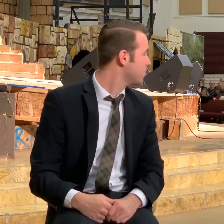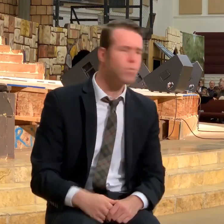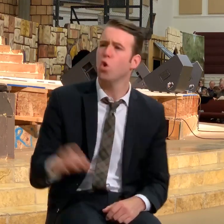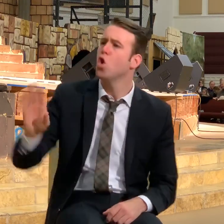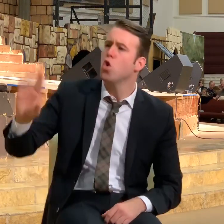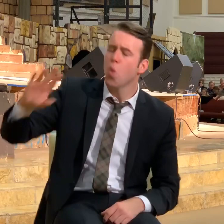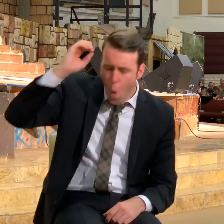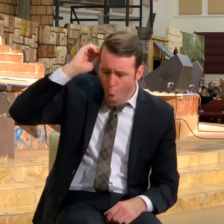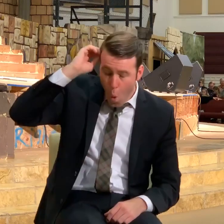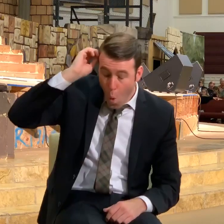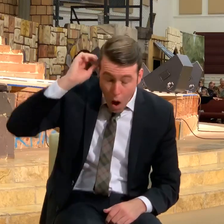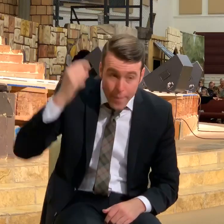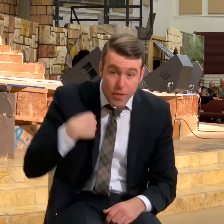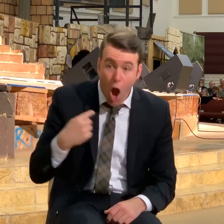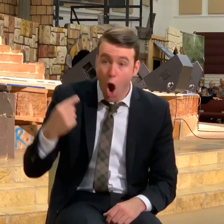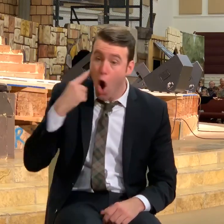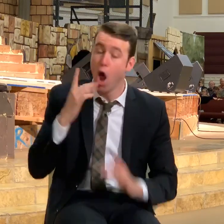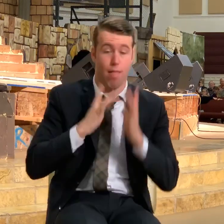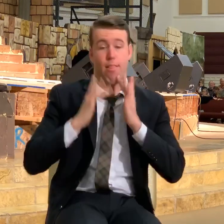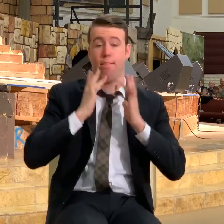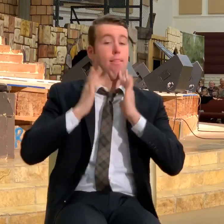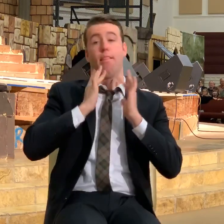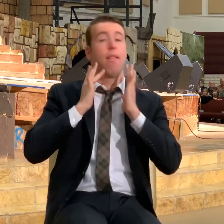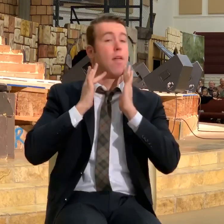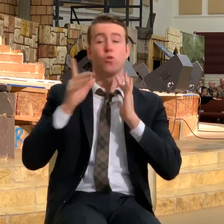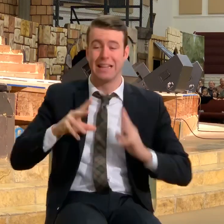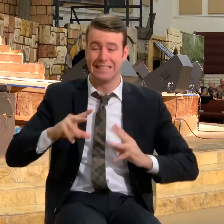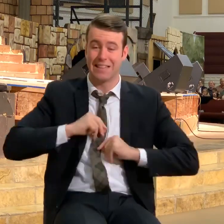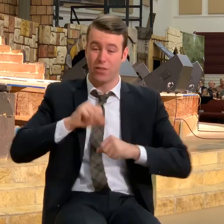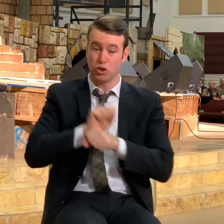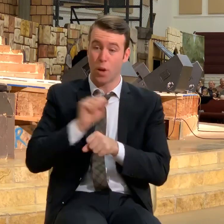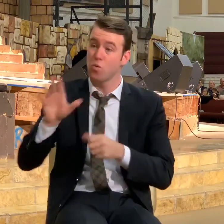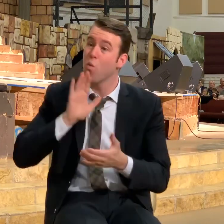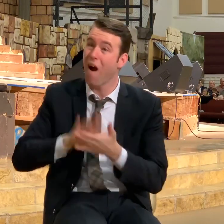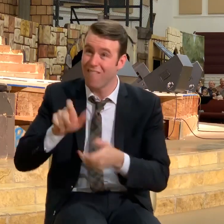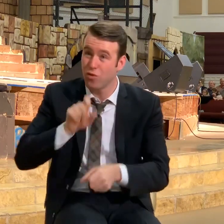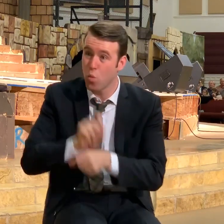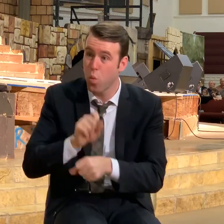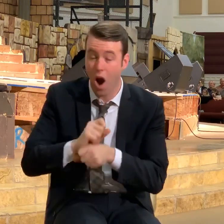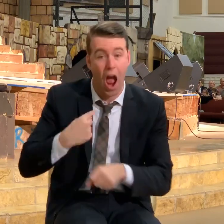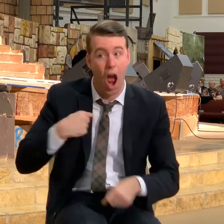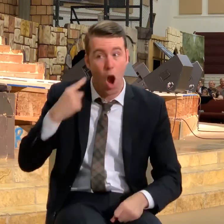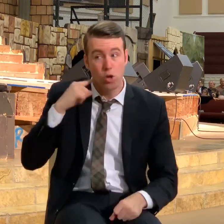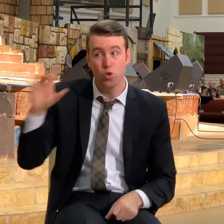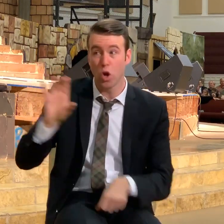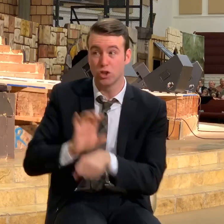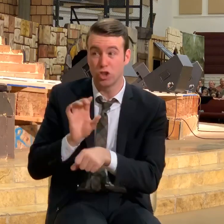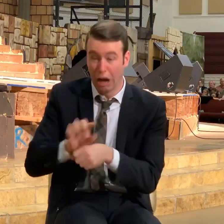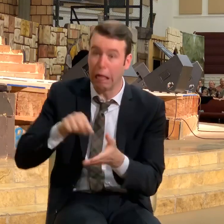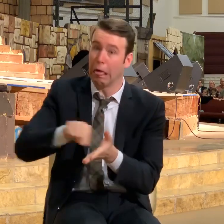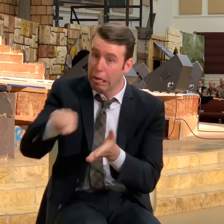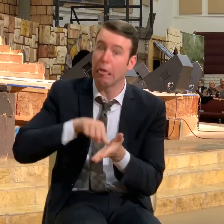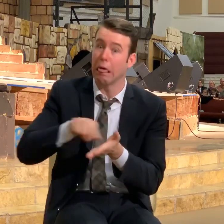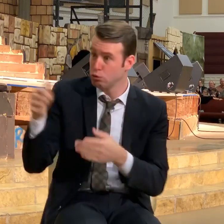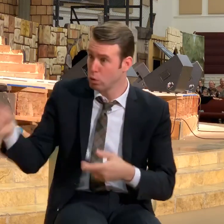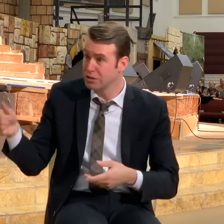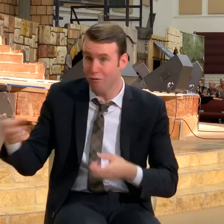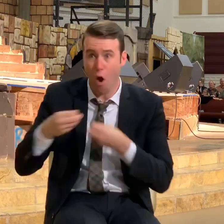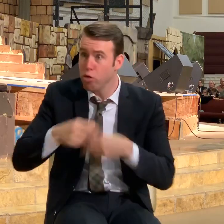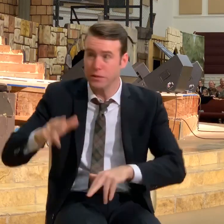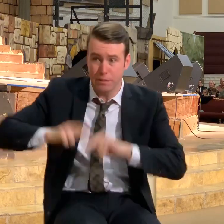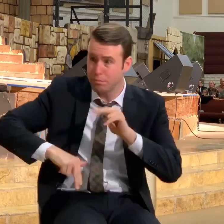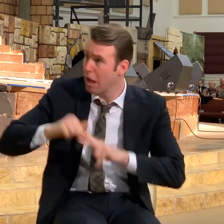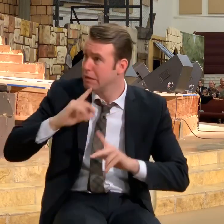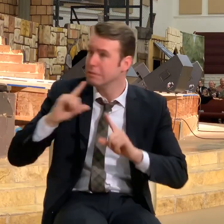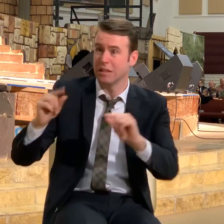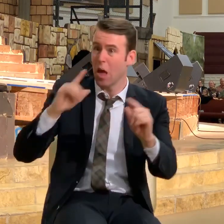No, bro, I heard that you had to take a job and your wife had to take a job because y'all were having to pay the payment or y'all were going to lose the building